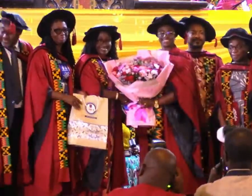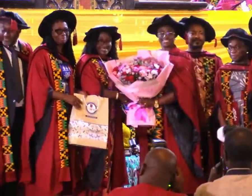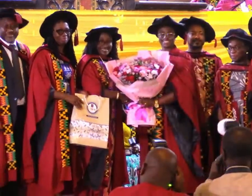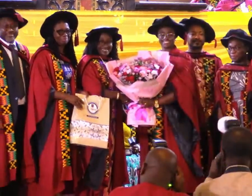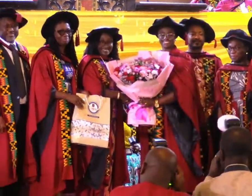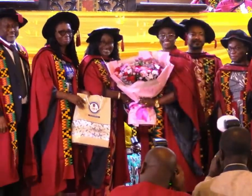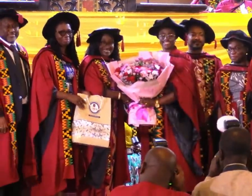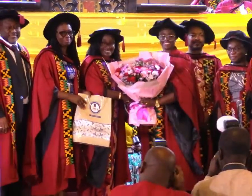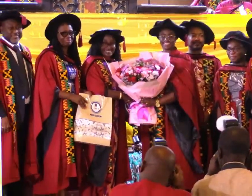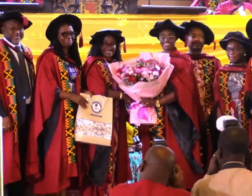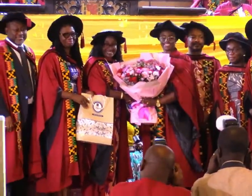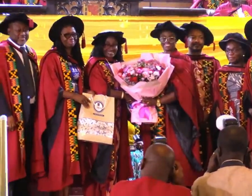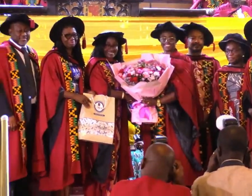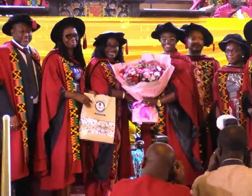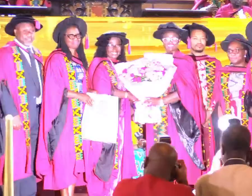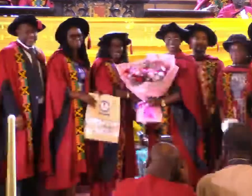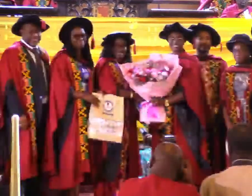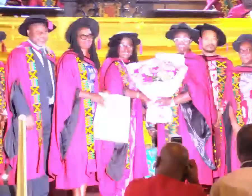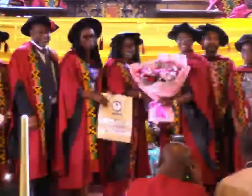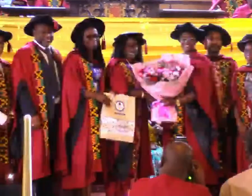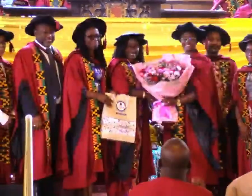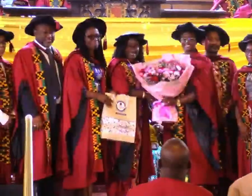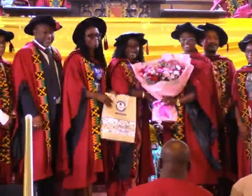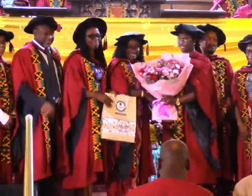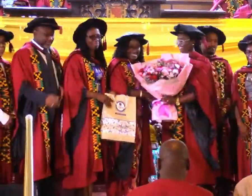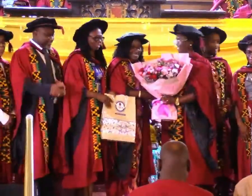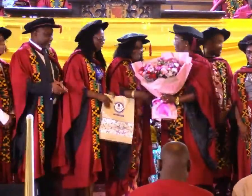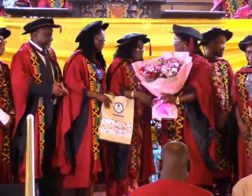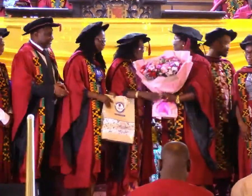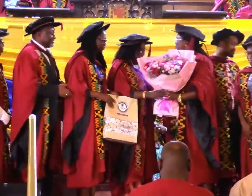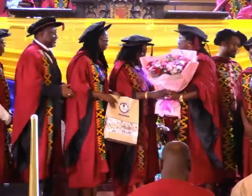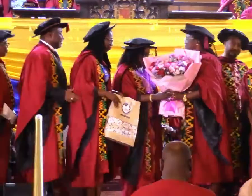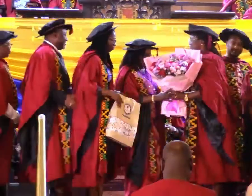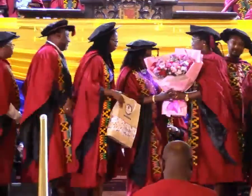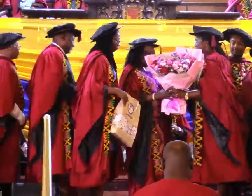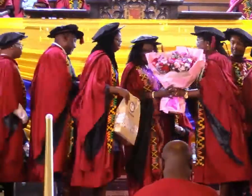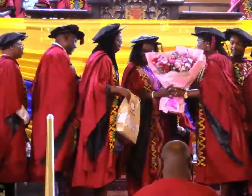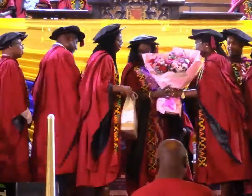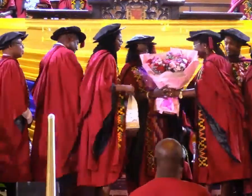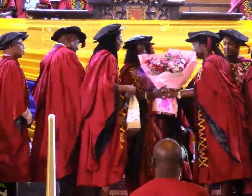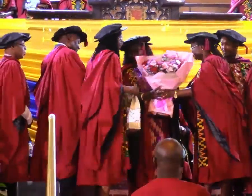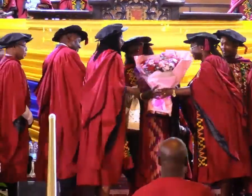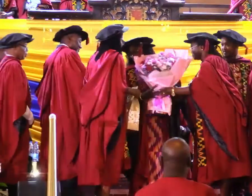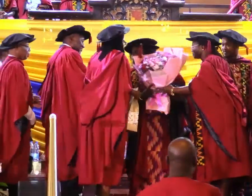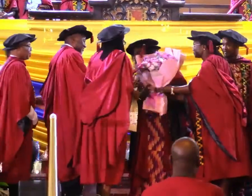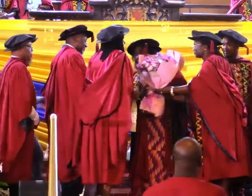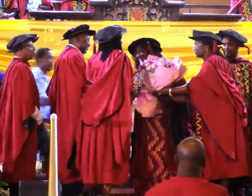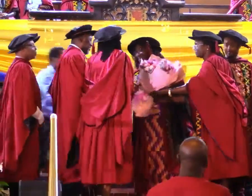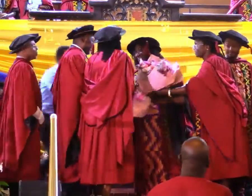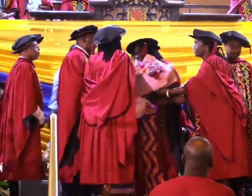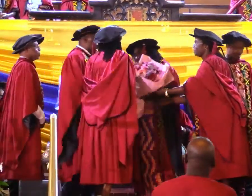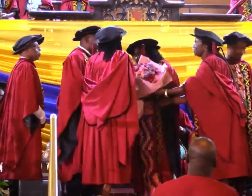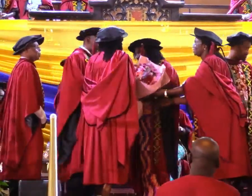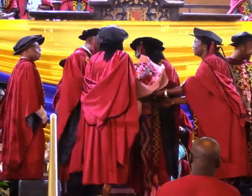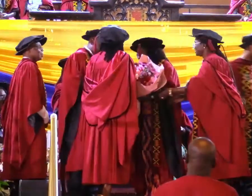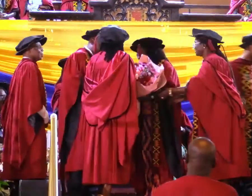Health Sciences Investigations Journal Editorial Committee, please get ready.